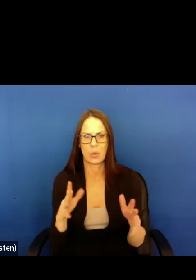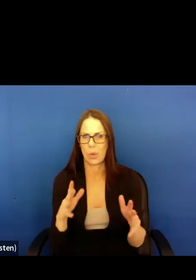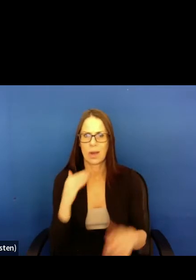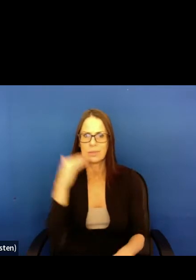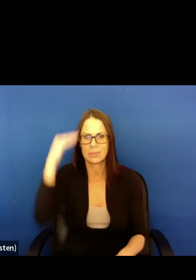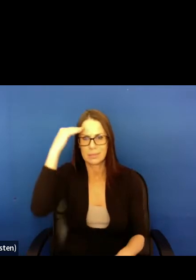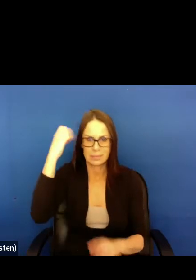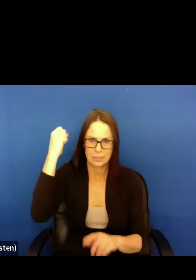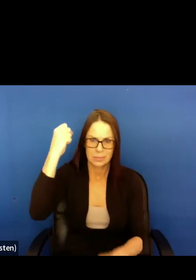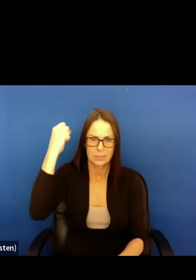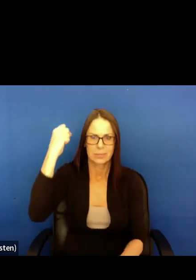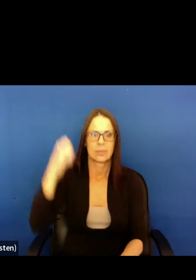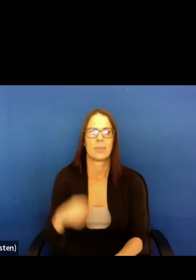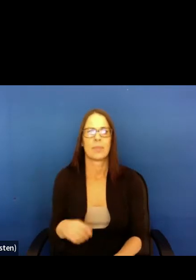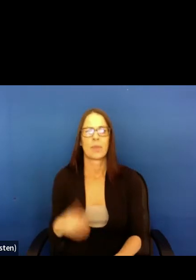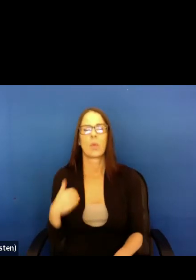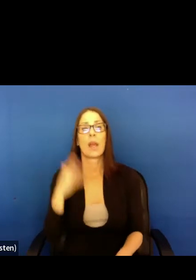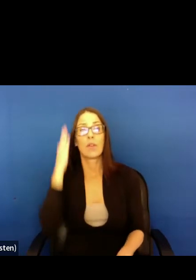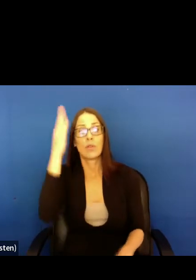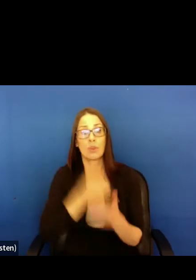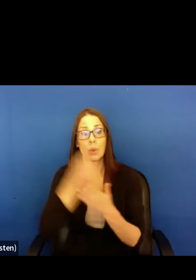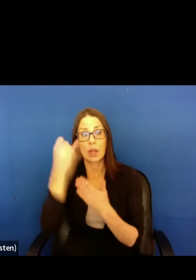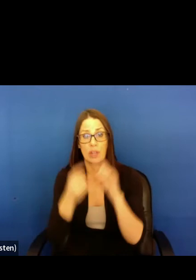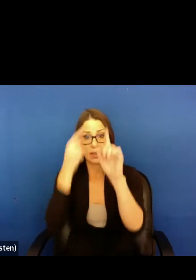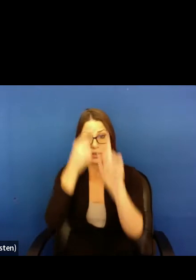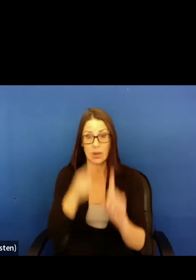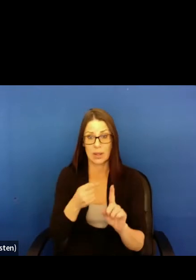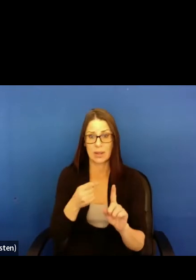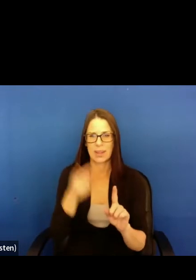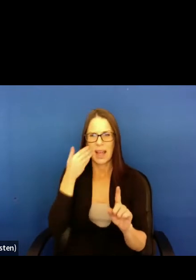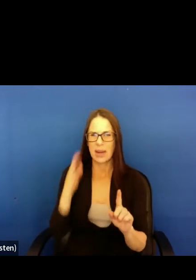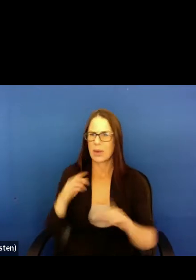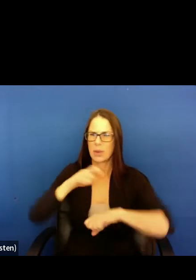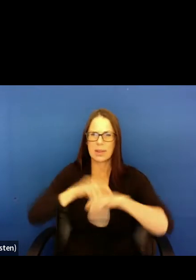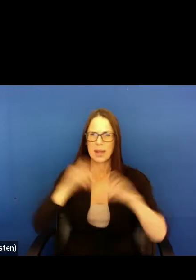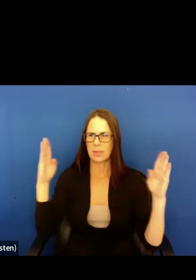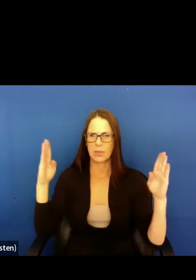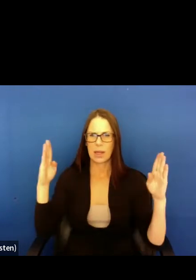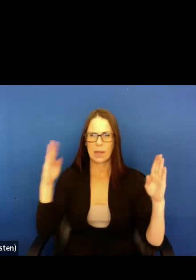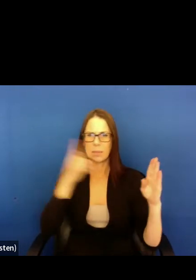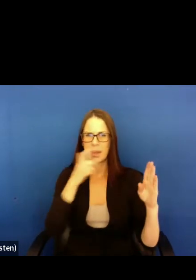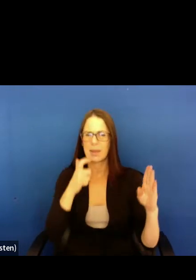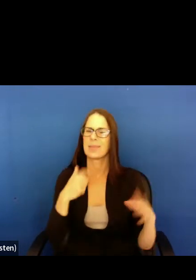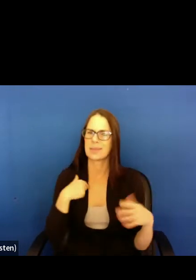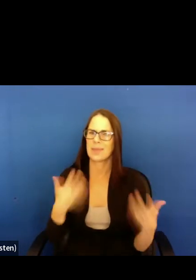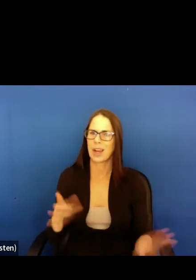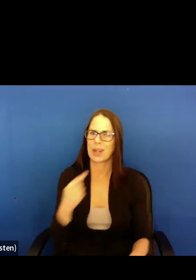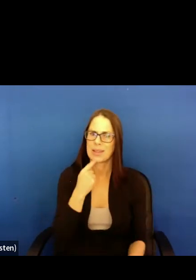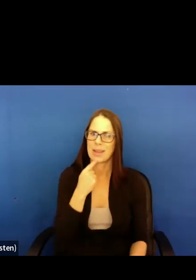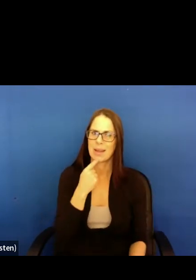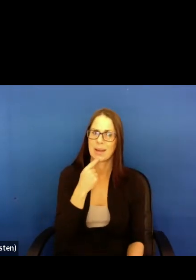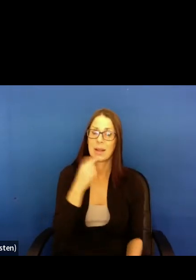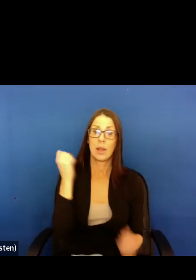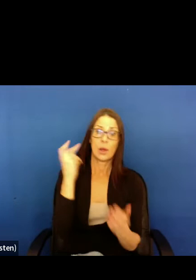We do have some future projects targeted, and I don't know the time frame for this because, as I was saying before, the